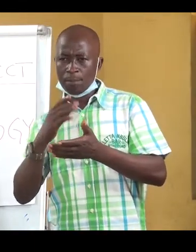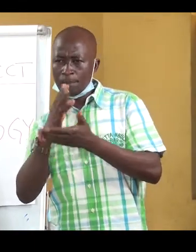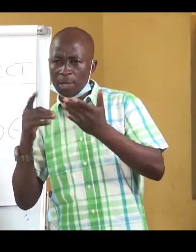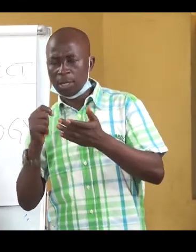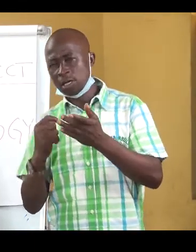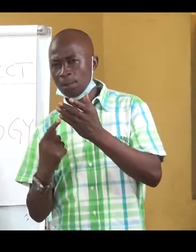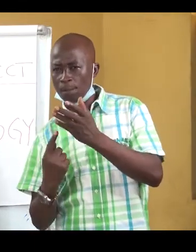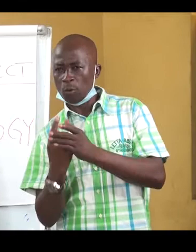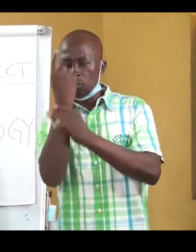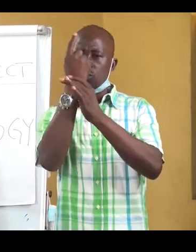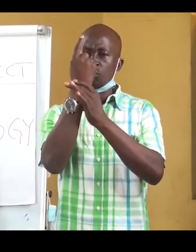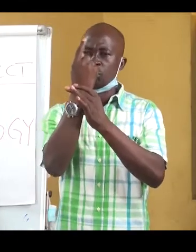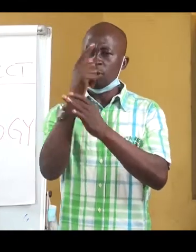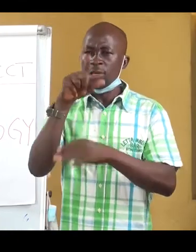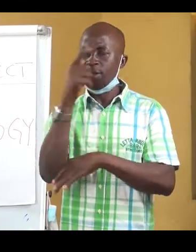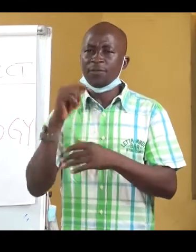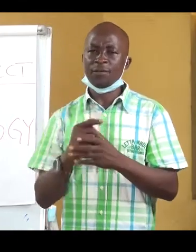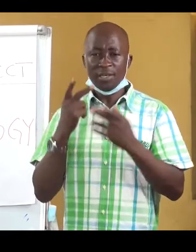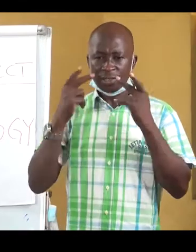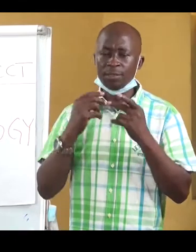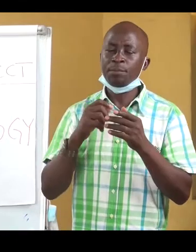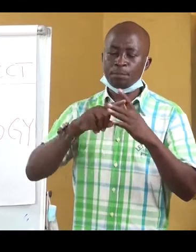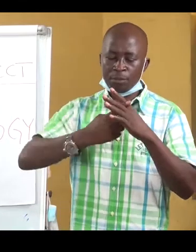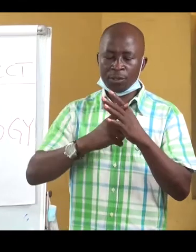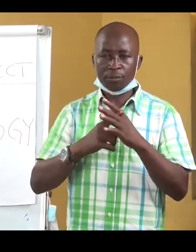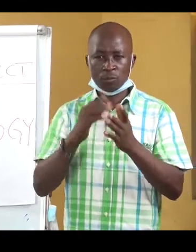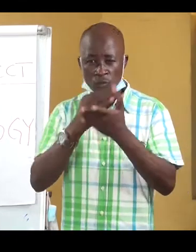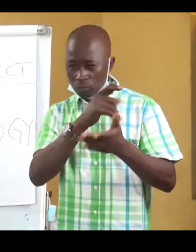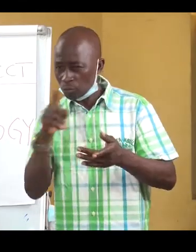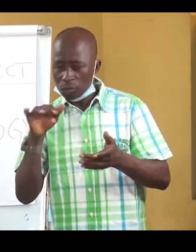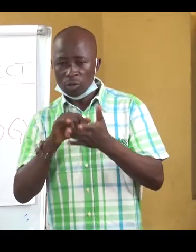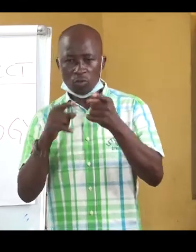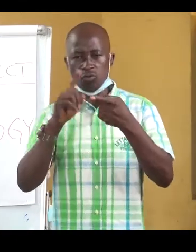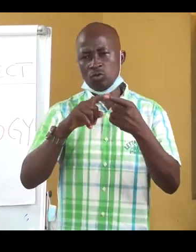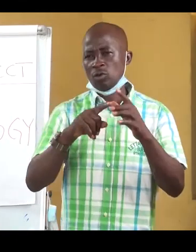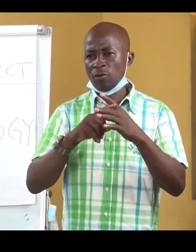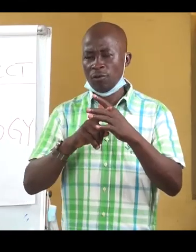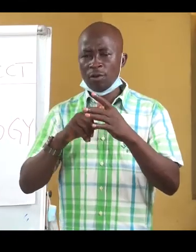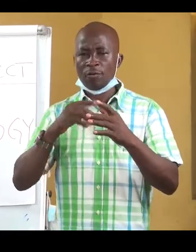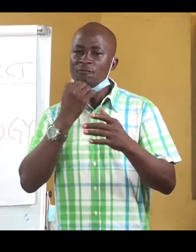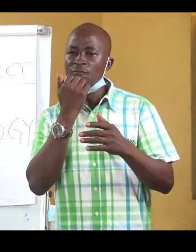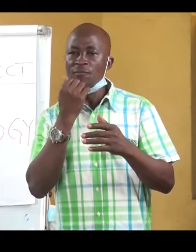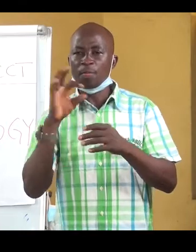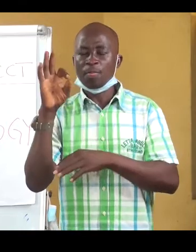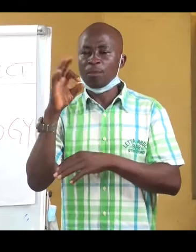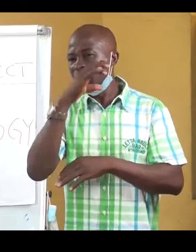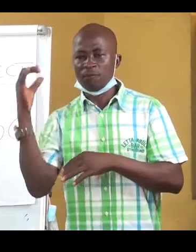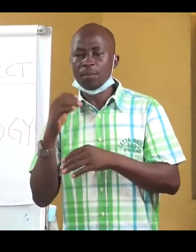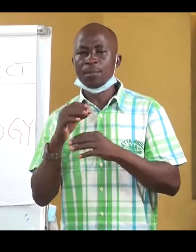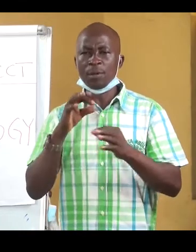seed is germinating. Look at beans. Those of you that go to the farm, when you plant beans, When it is coming out, how does it